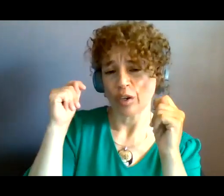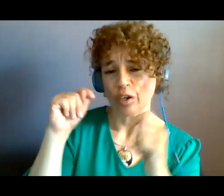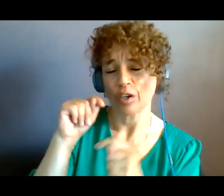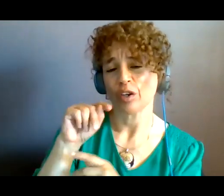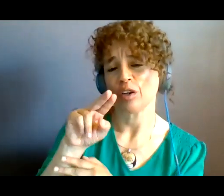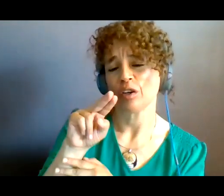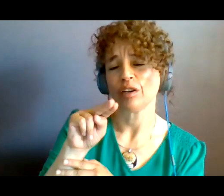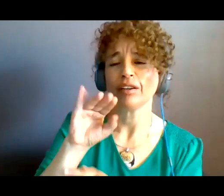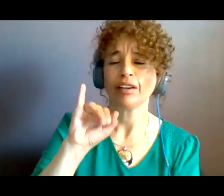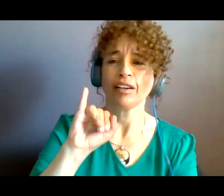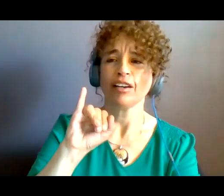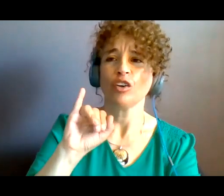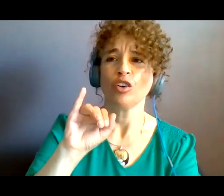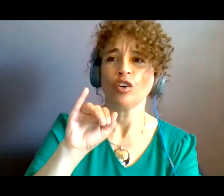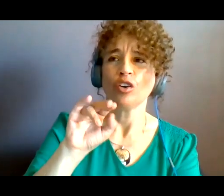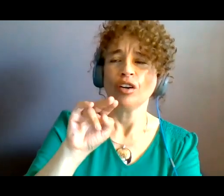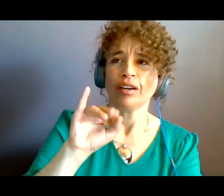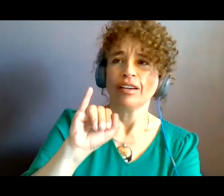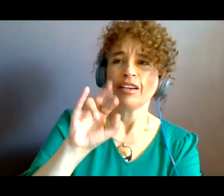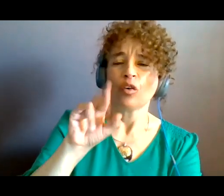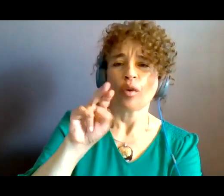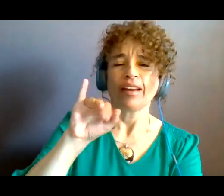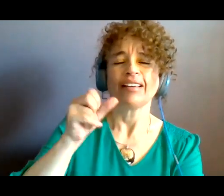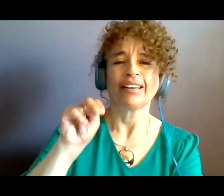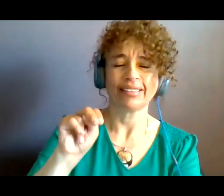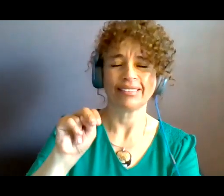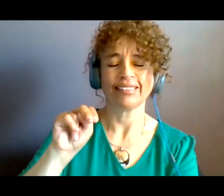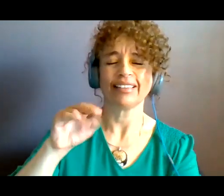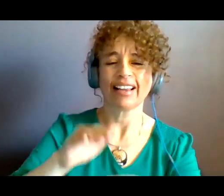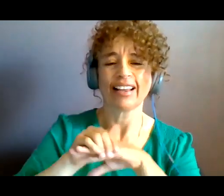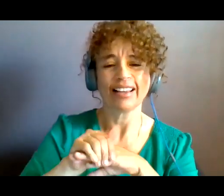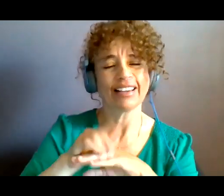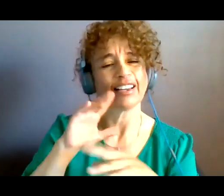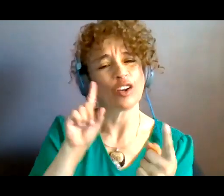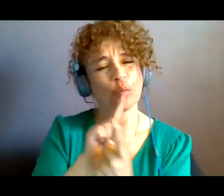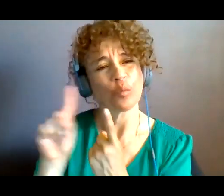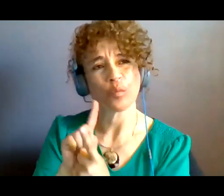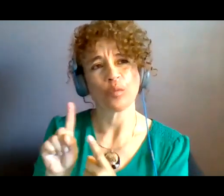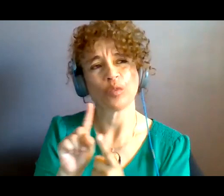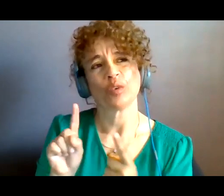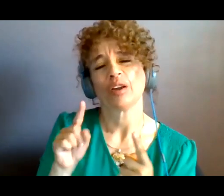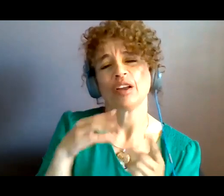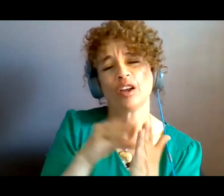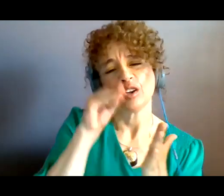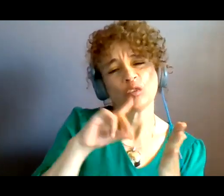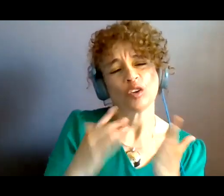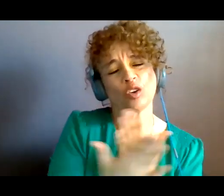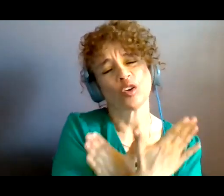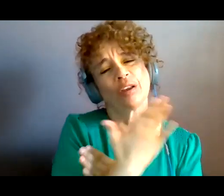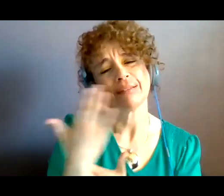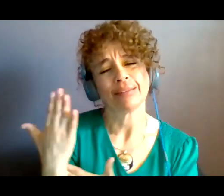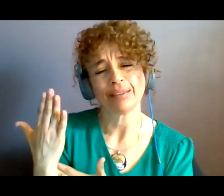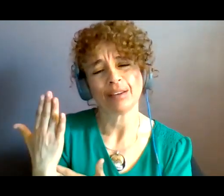Ukrainians in English online. And I was meeting with one of my students this morning, and I